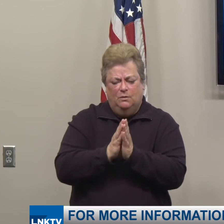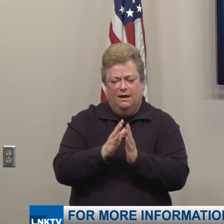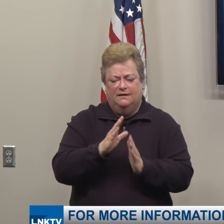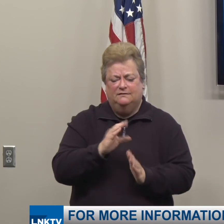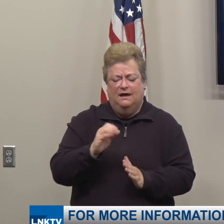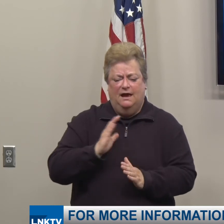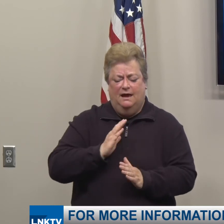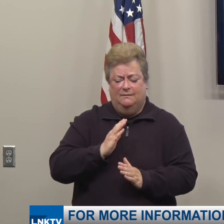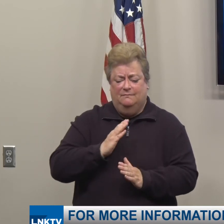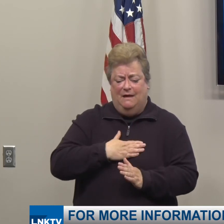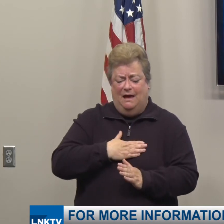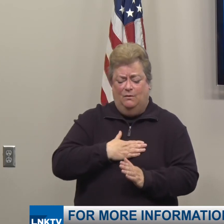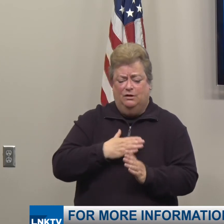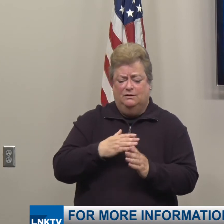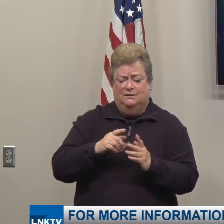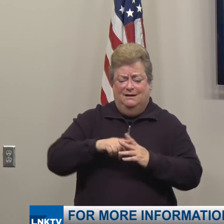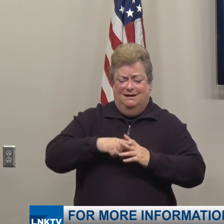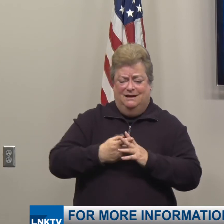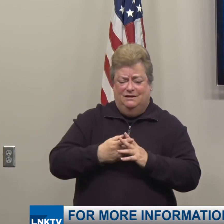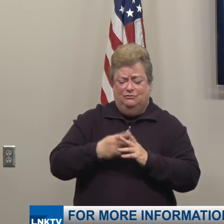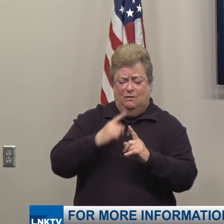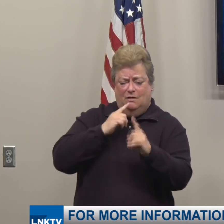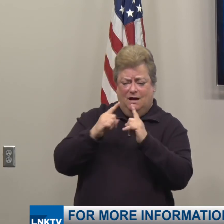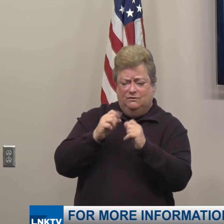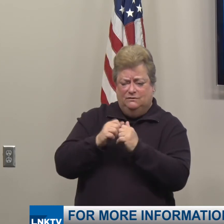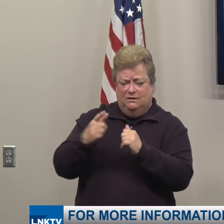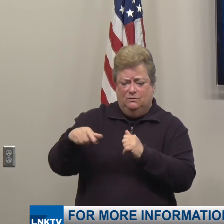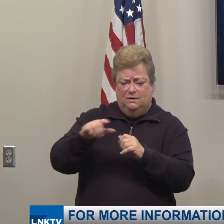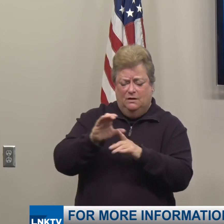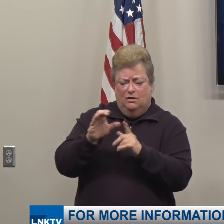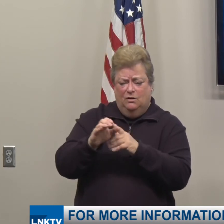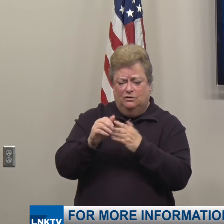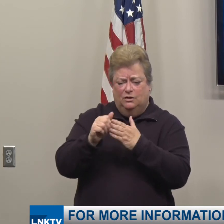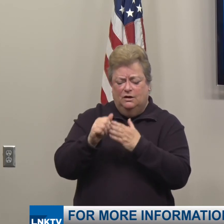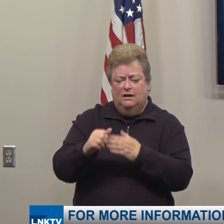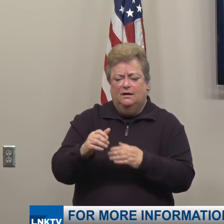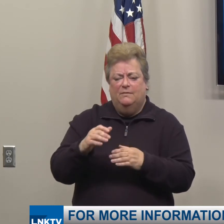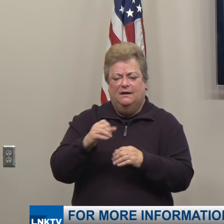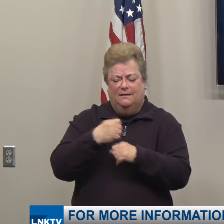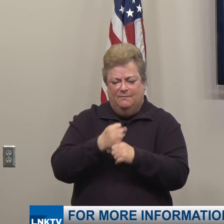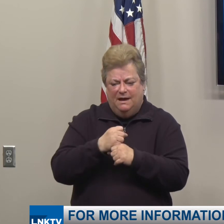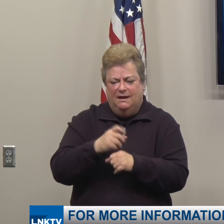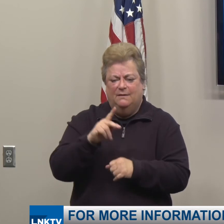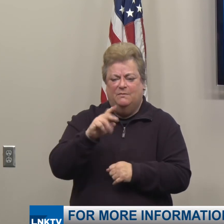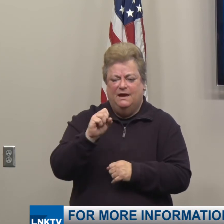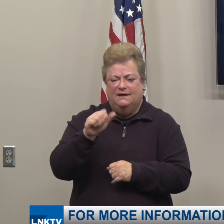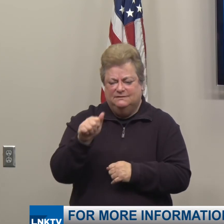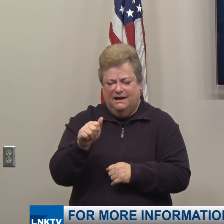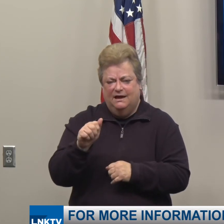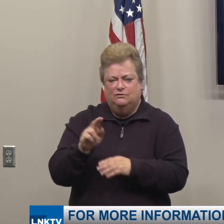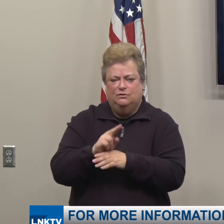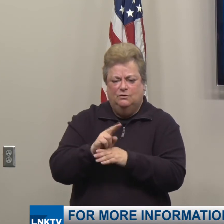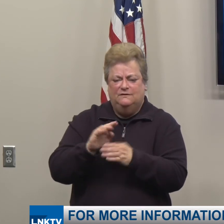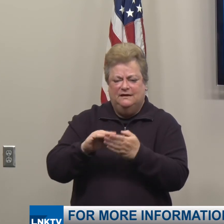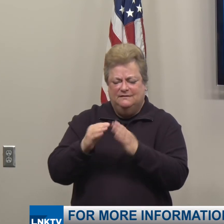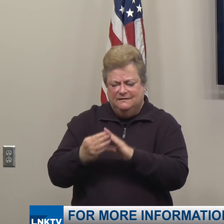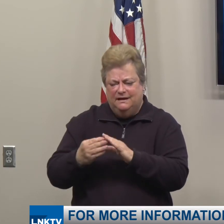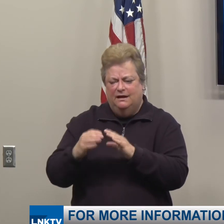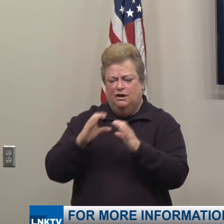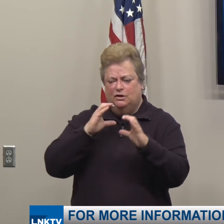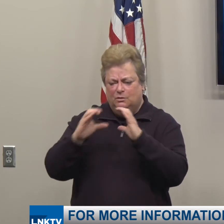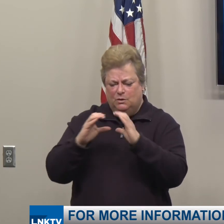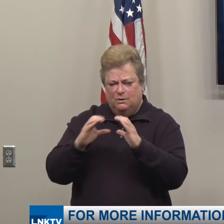I had with cultural community leaders, we determined that filming PSAs using city communications, tech, and video